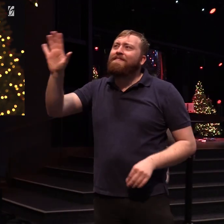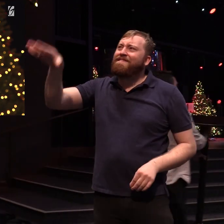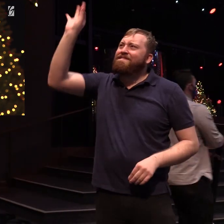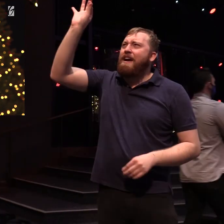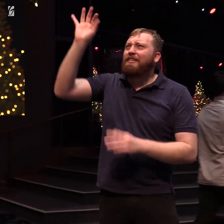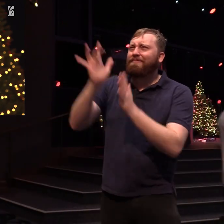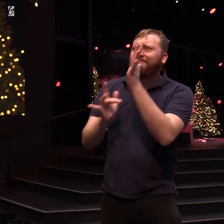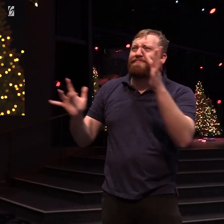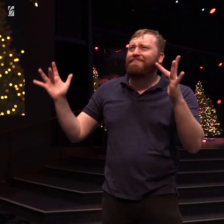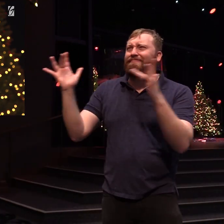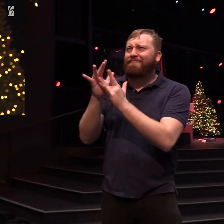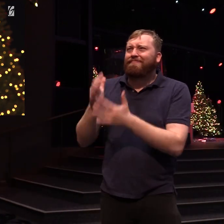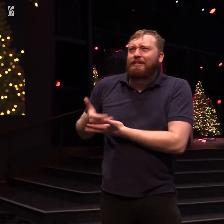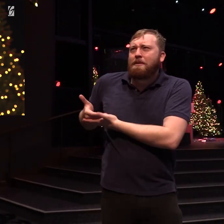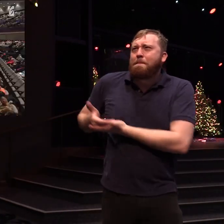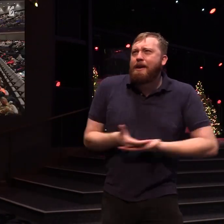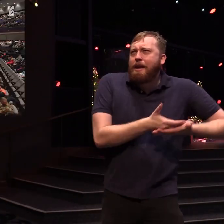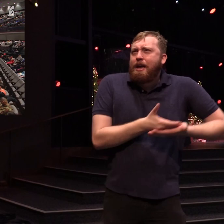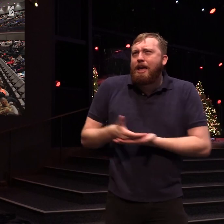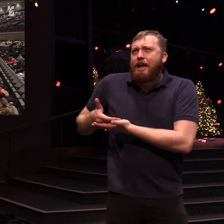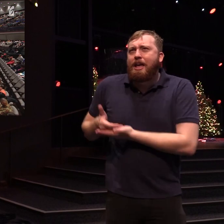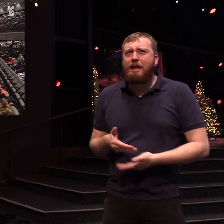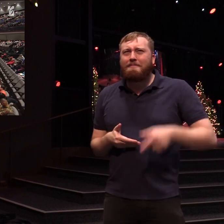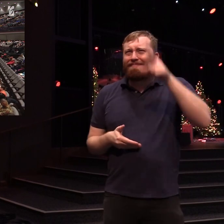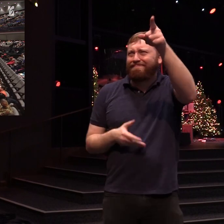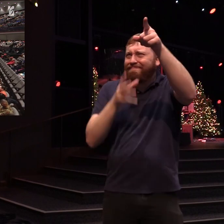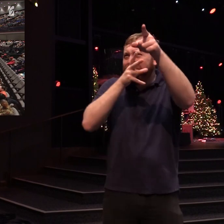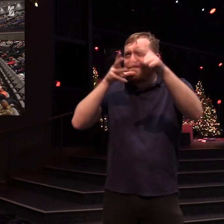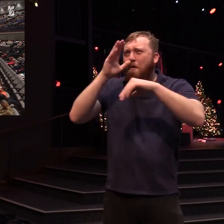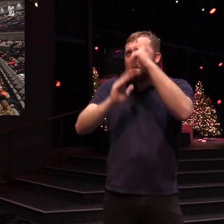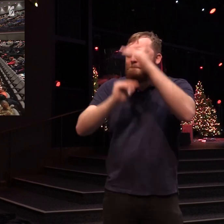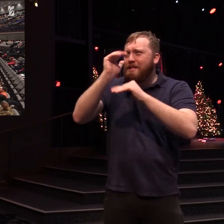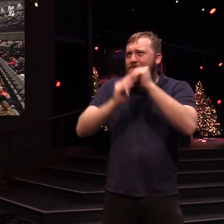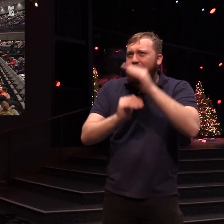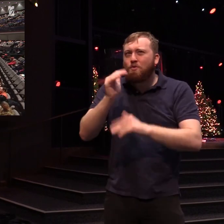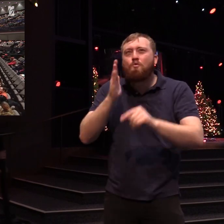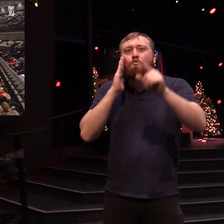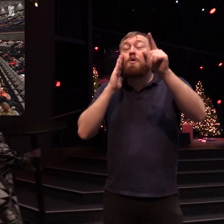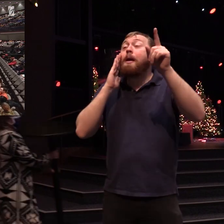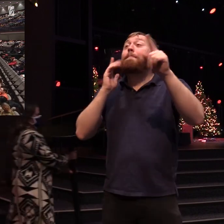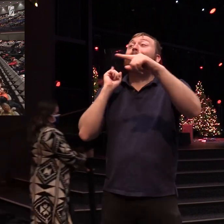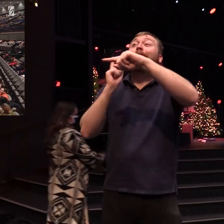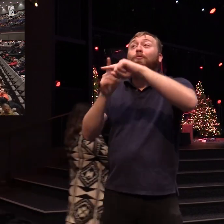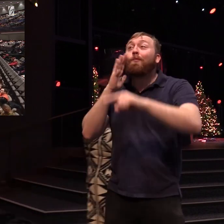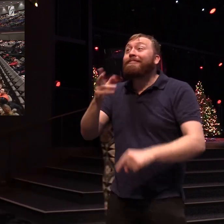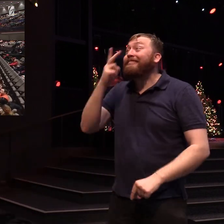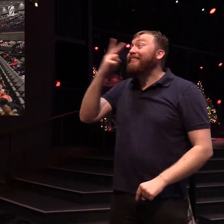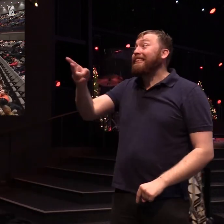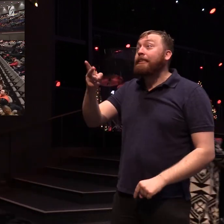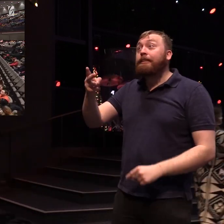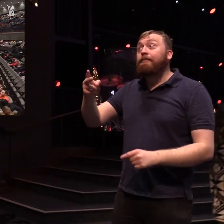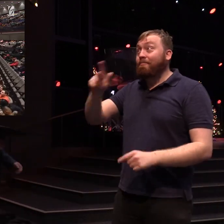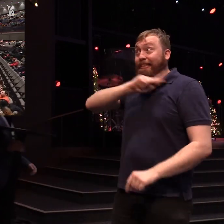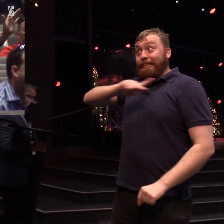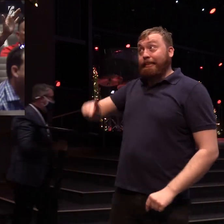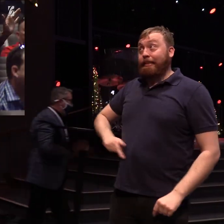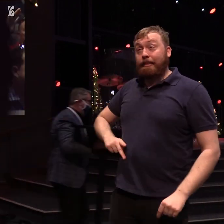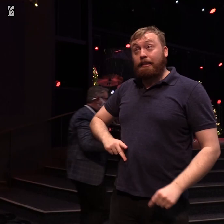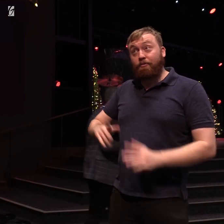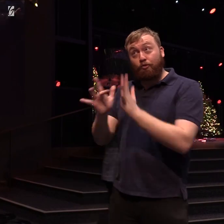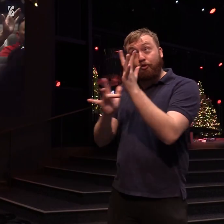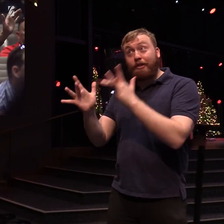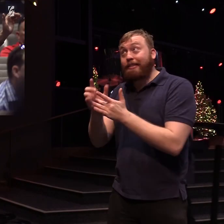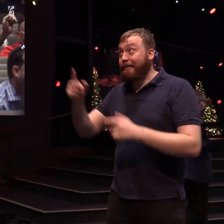baby Jesus in the manger, and we will see the coming Jesus in the future. Through